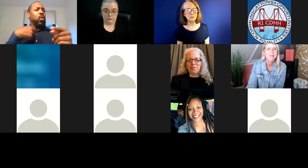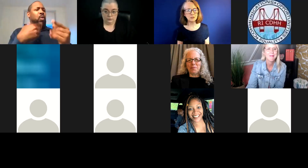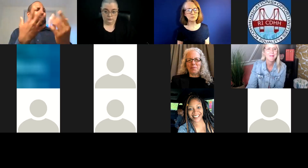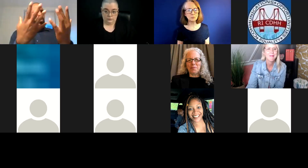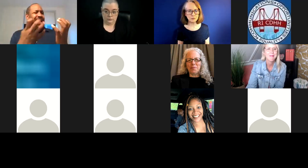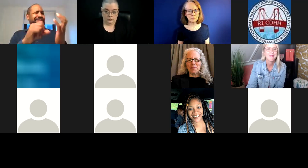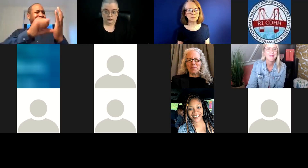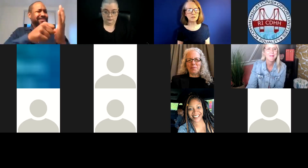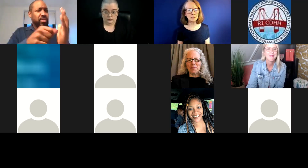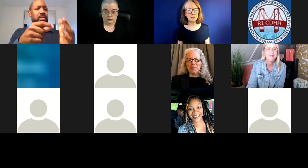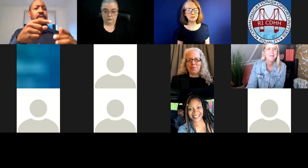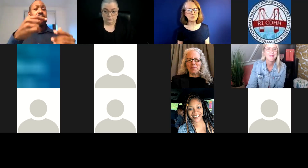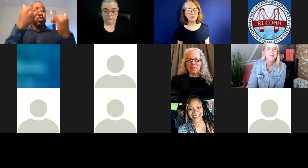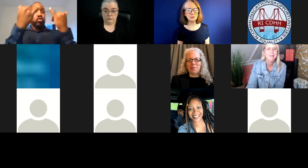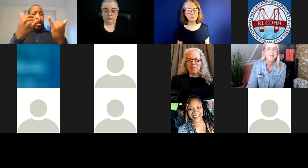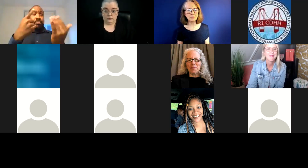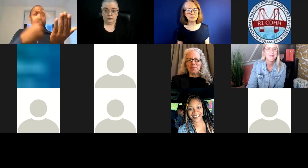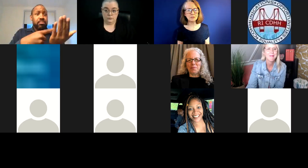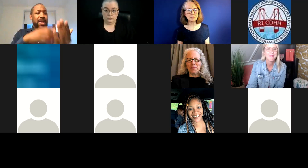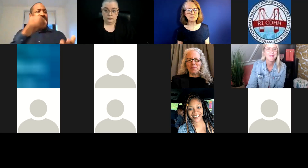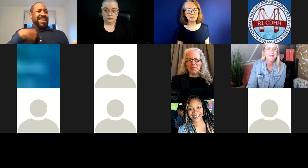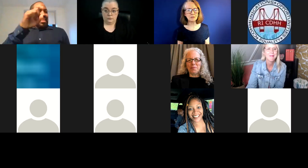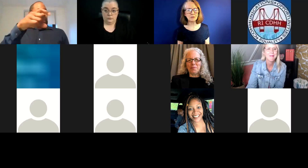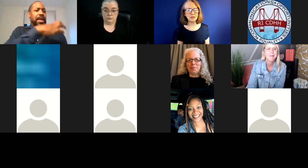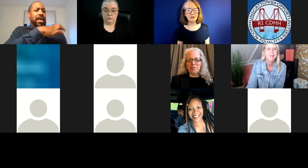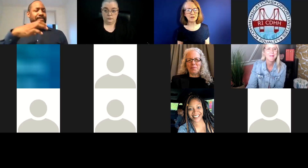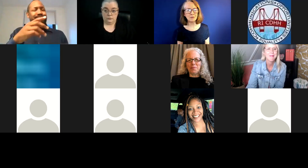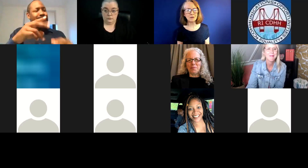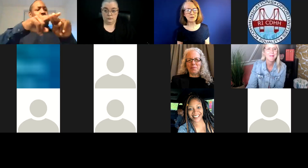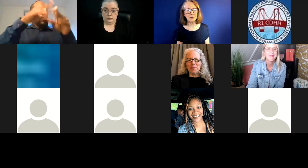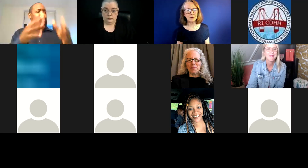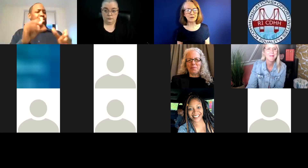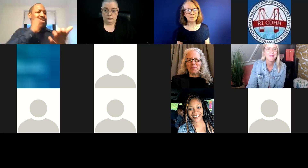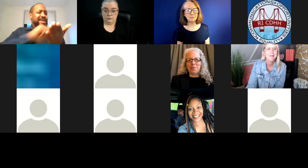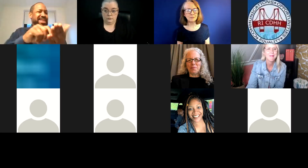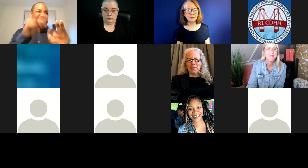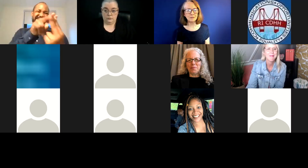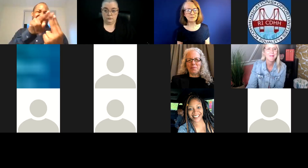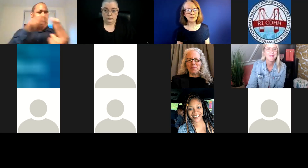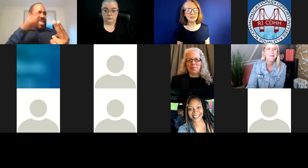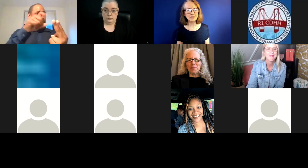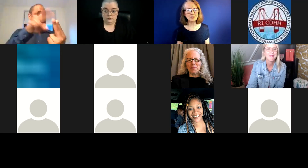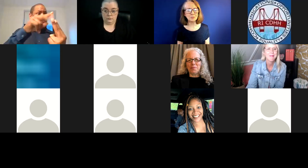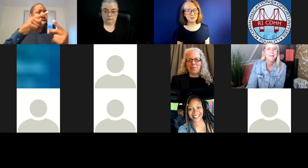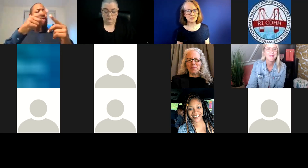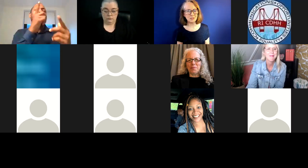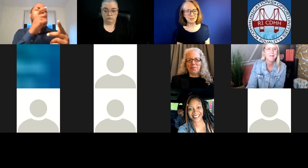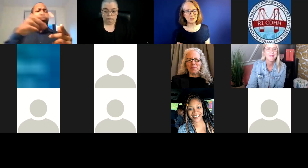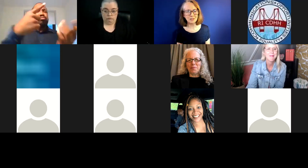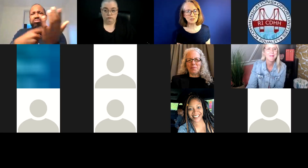good points. Also, I do want to emphasize that right now, I need a chairperson and secretary. That's